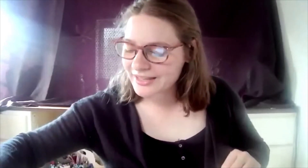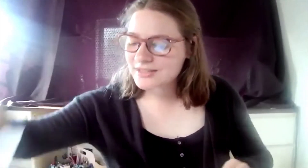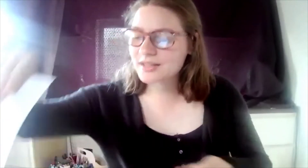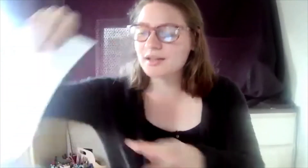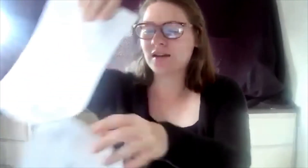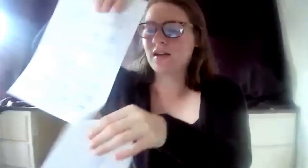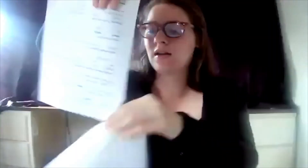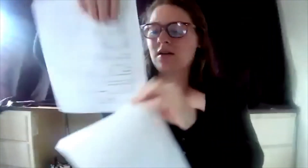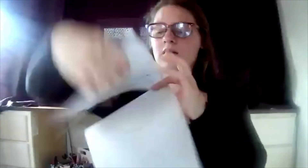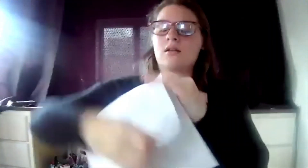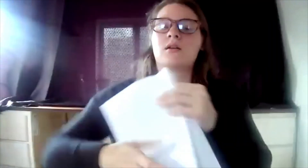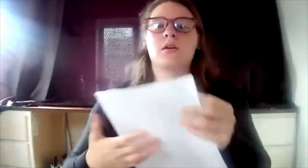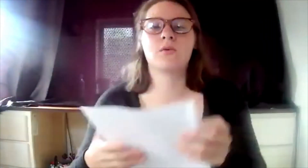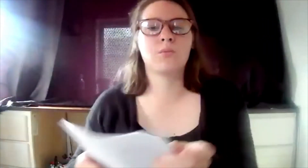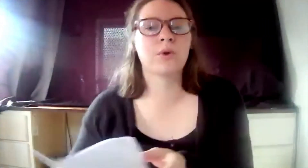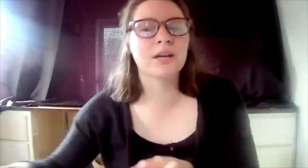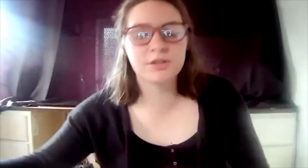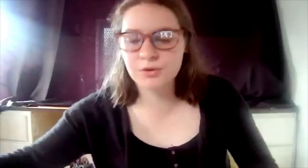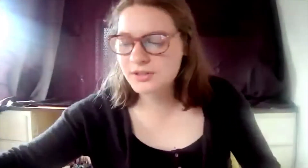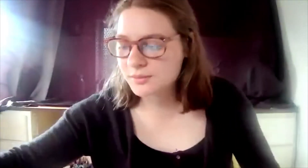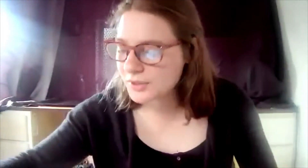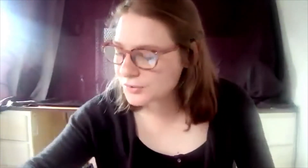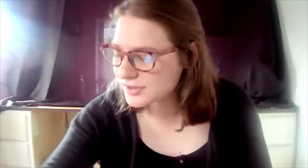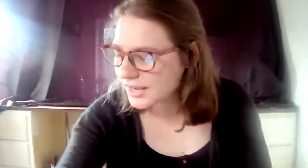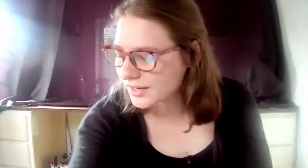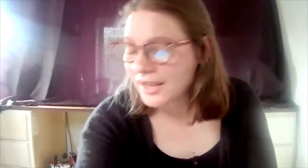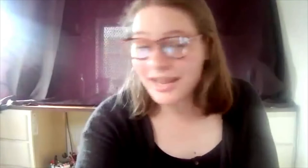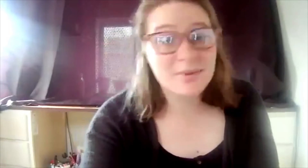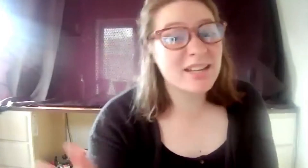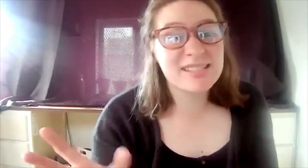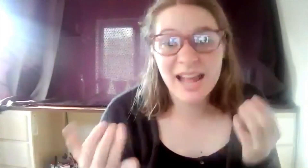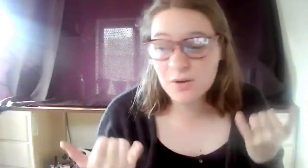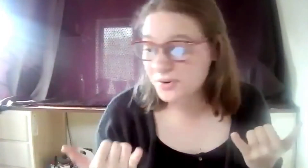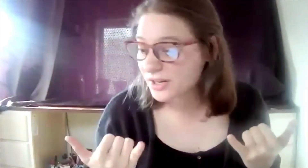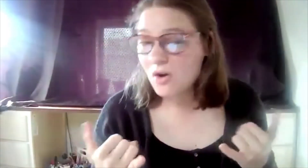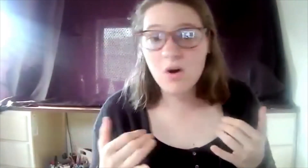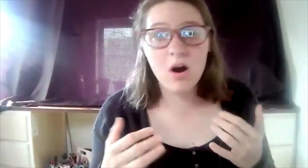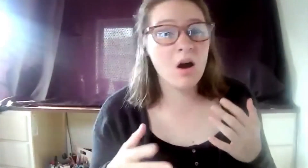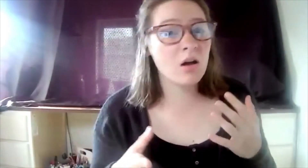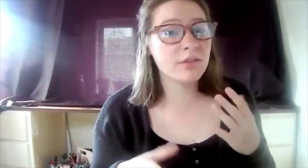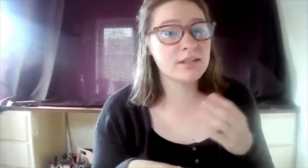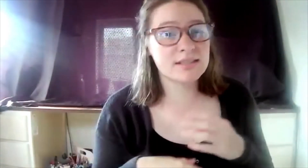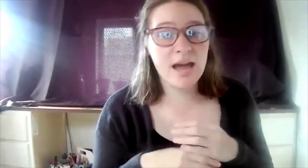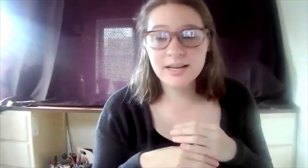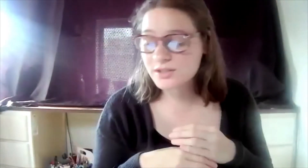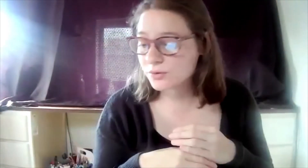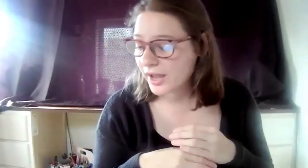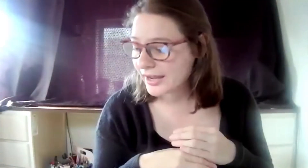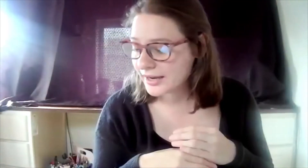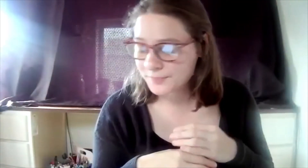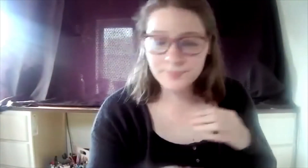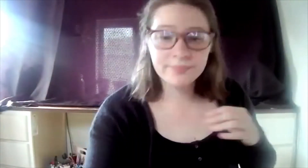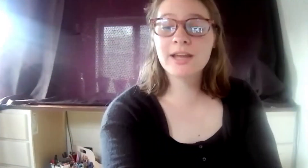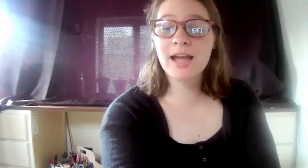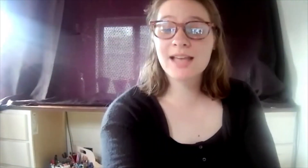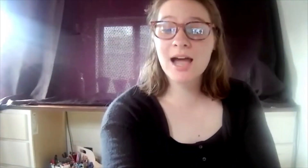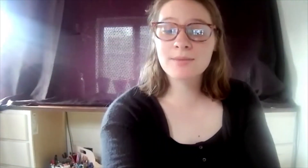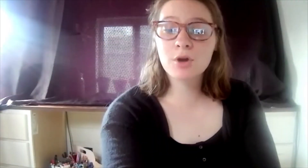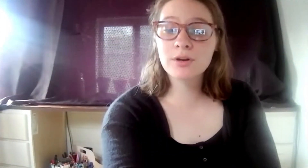and we're gonna do it to music, because now we know all the signs, okay? Okay, guys, I'm going